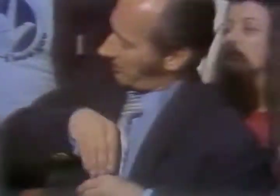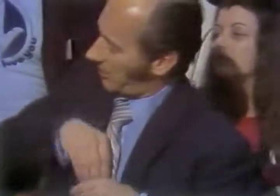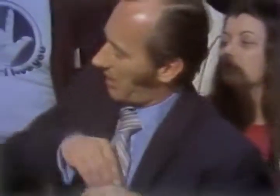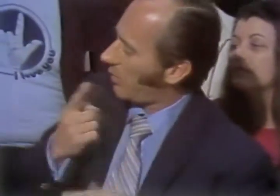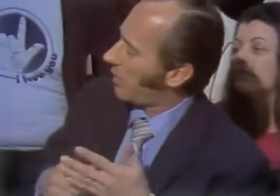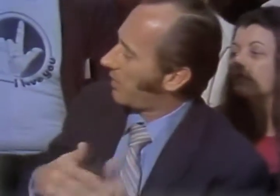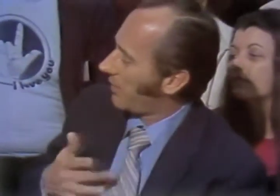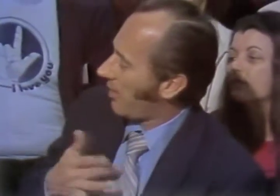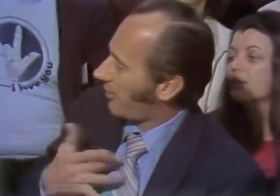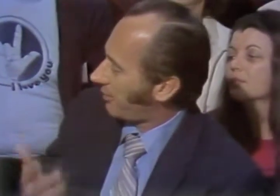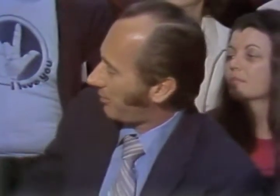playing basketball?